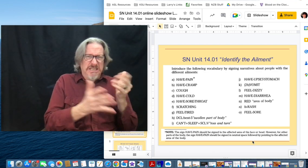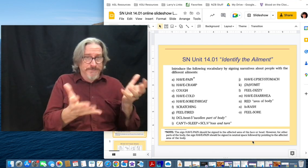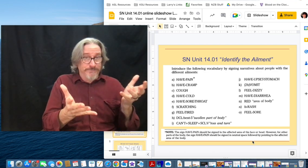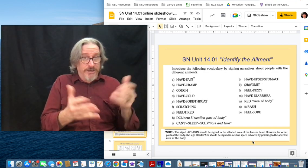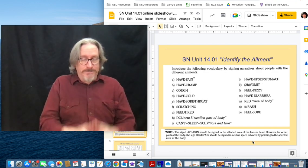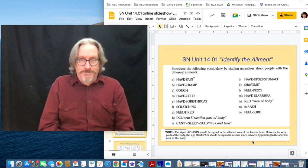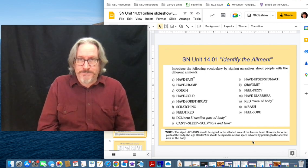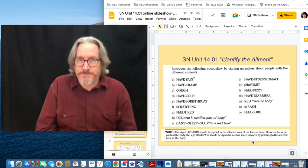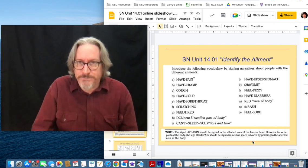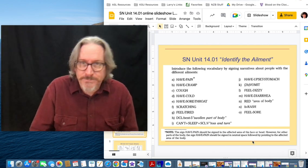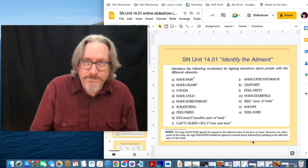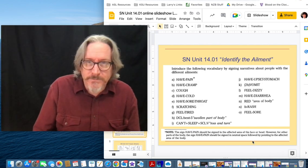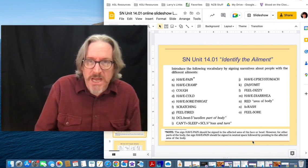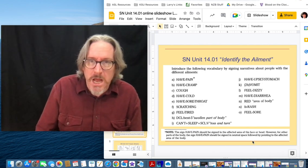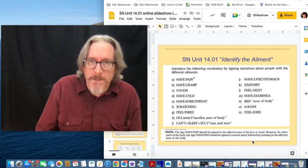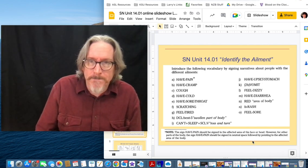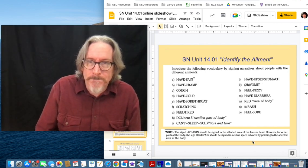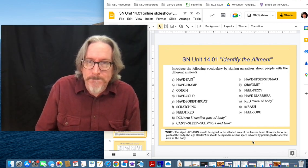right?